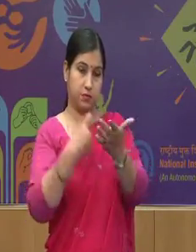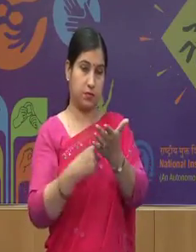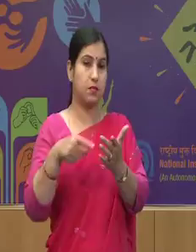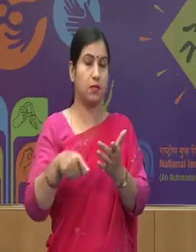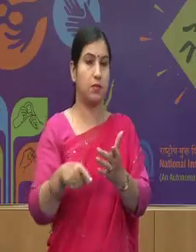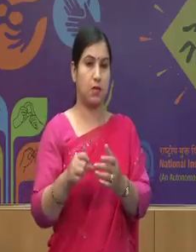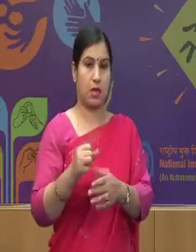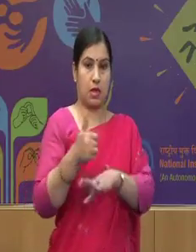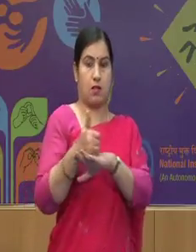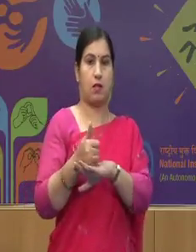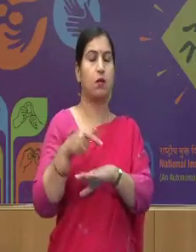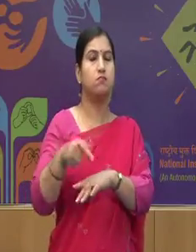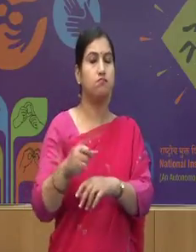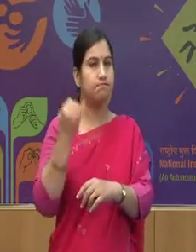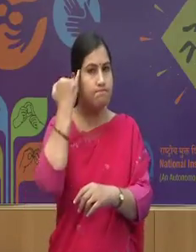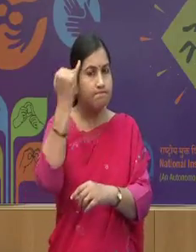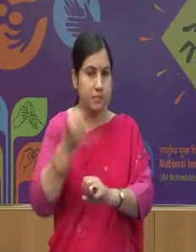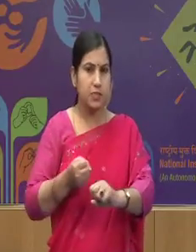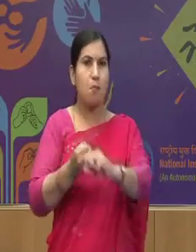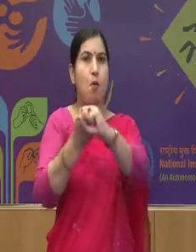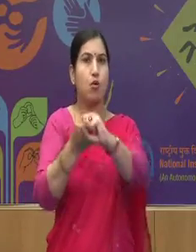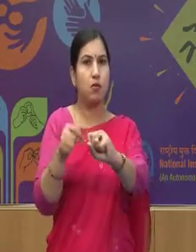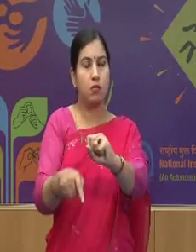further strengthened such ideas.